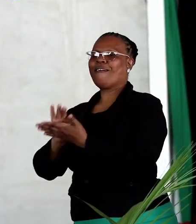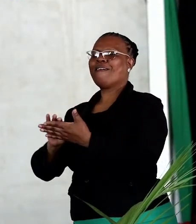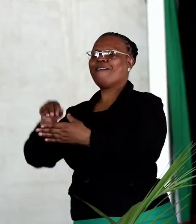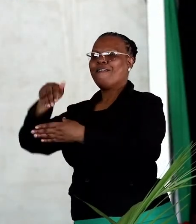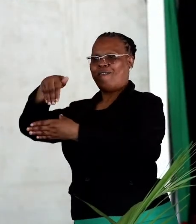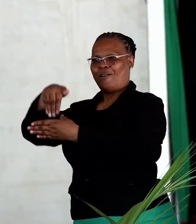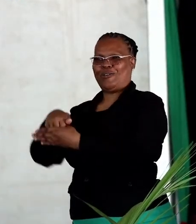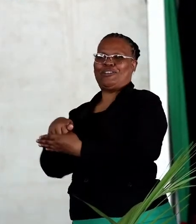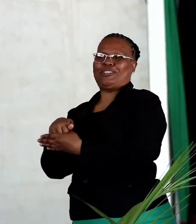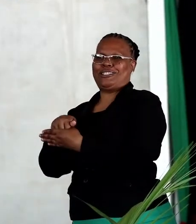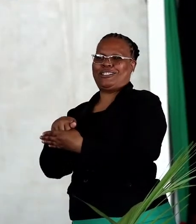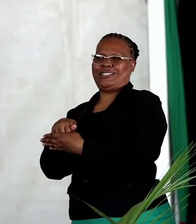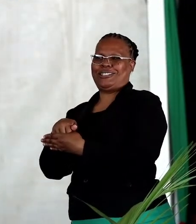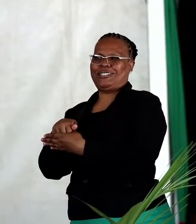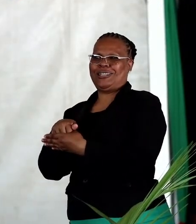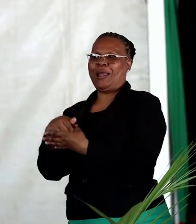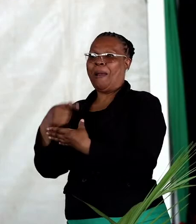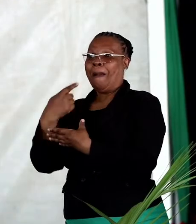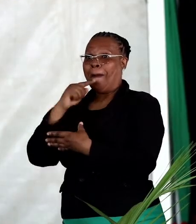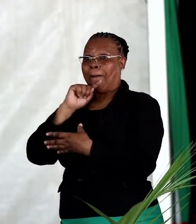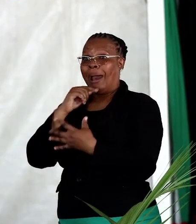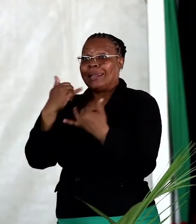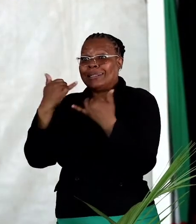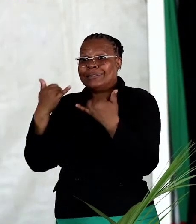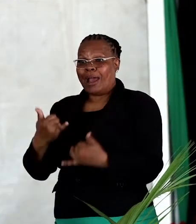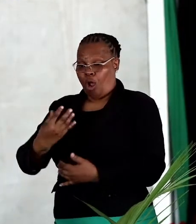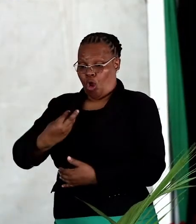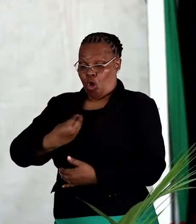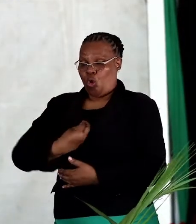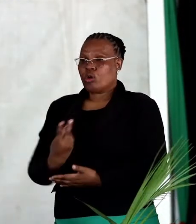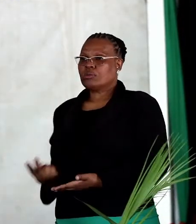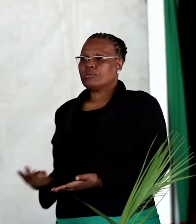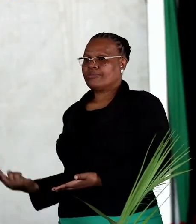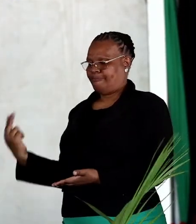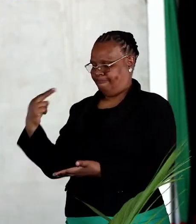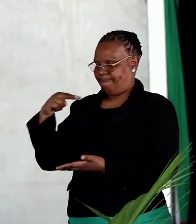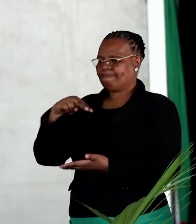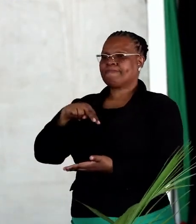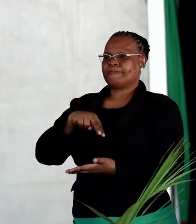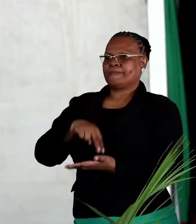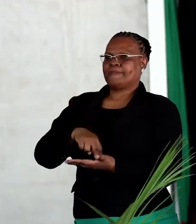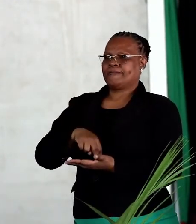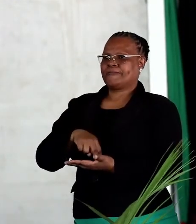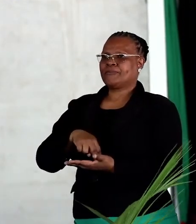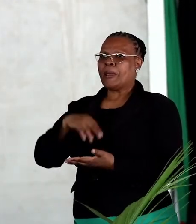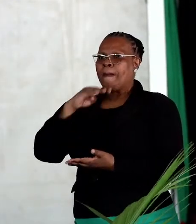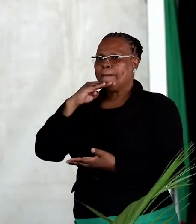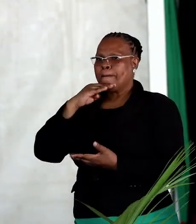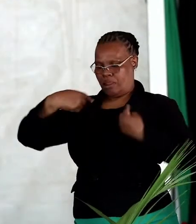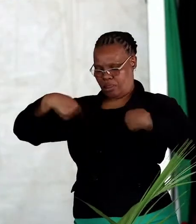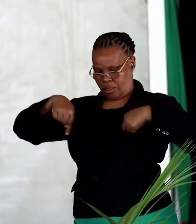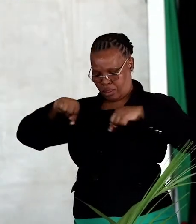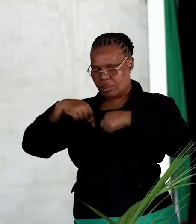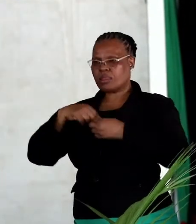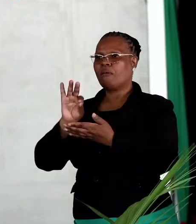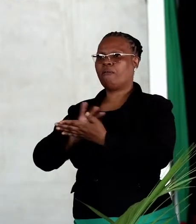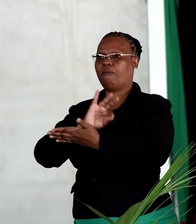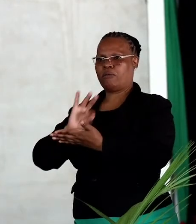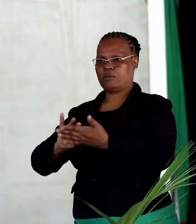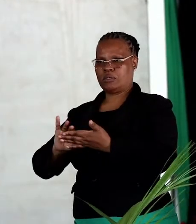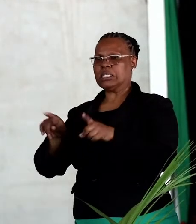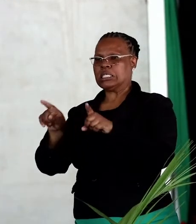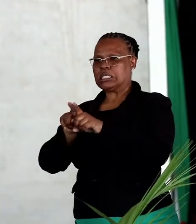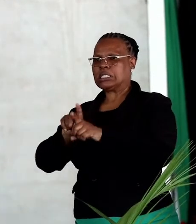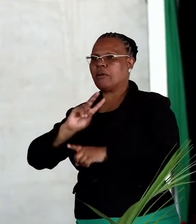bantu abatsha siyazi into kokubana our vote is our voice. Let us stand up,